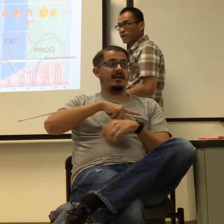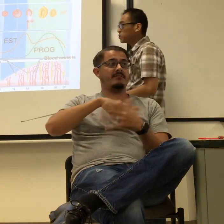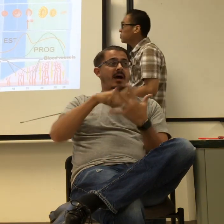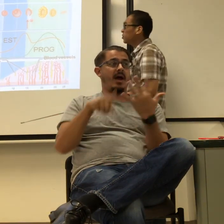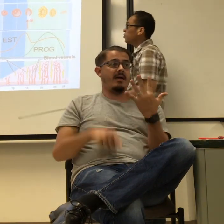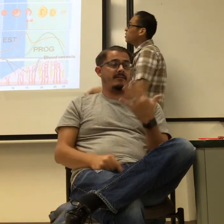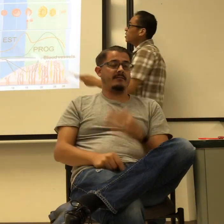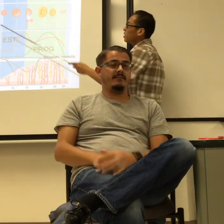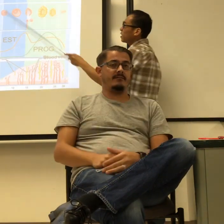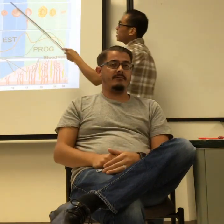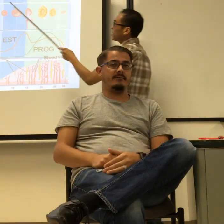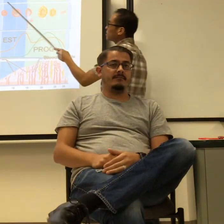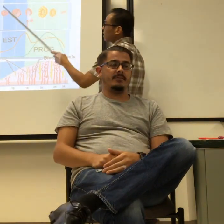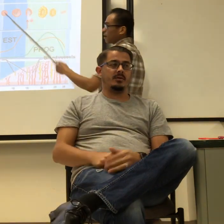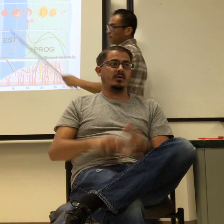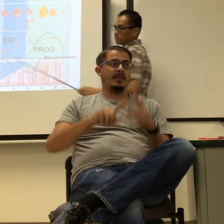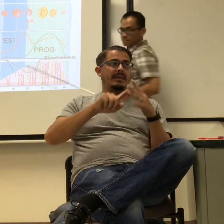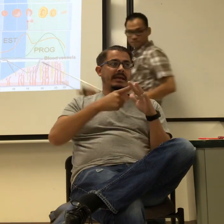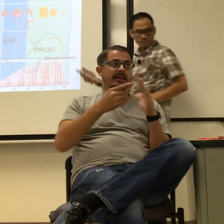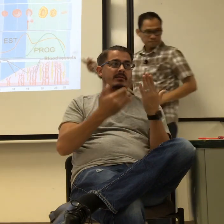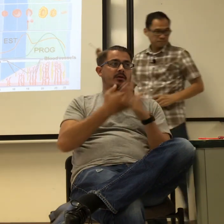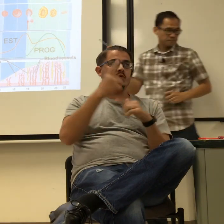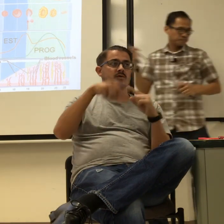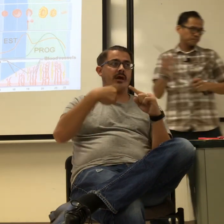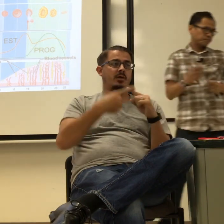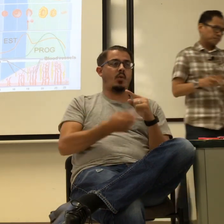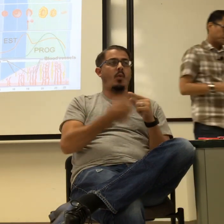pay attention to is